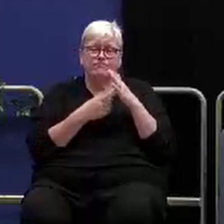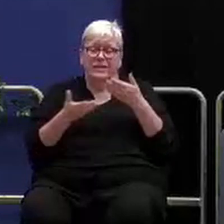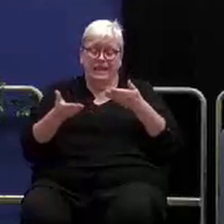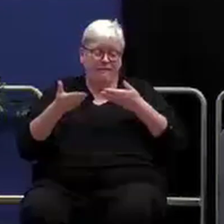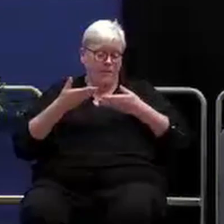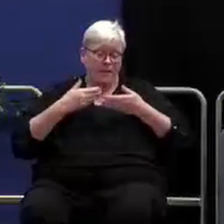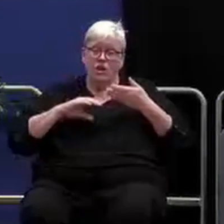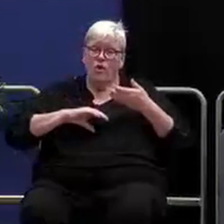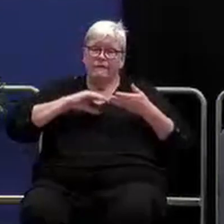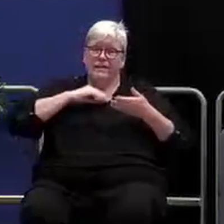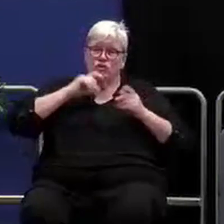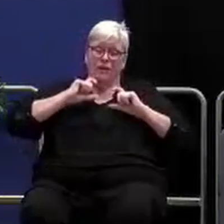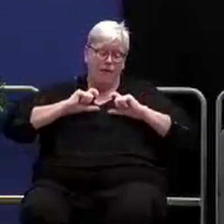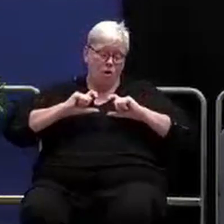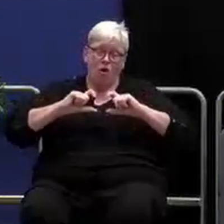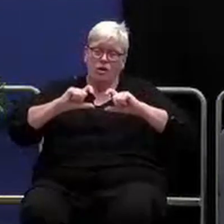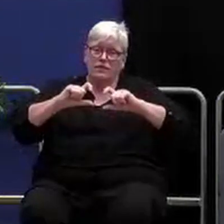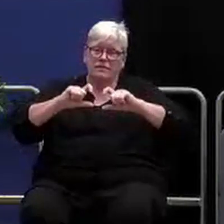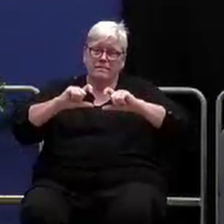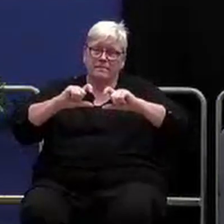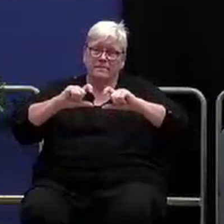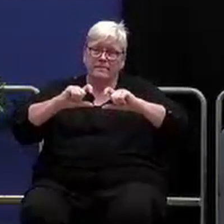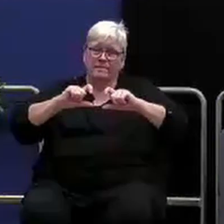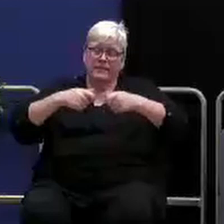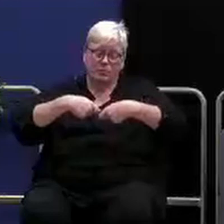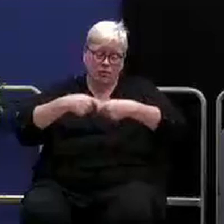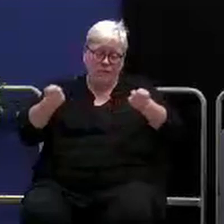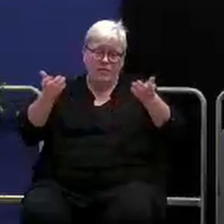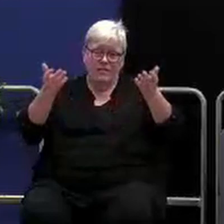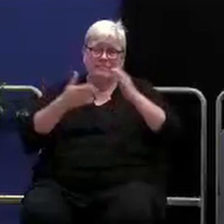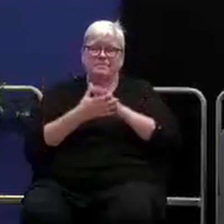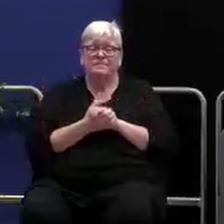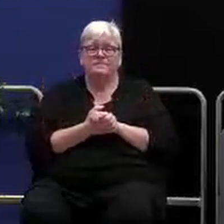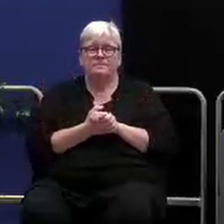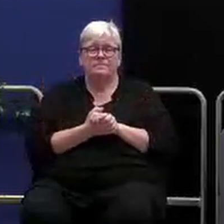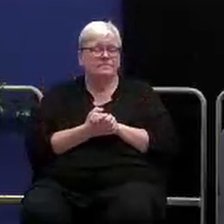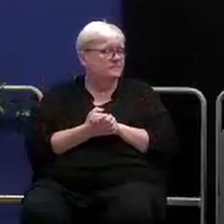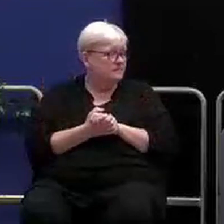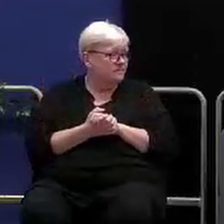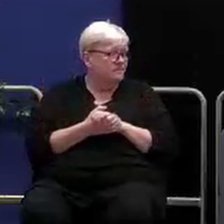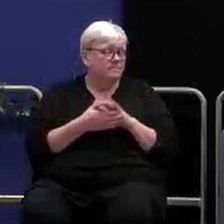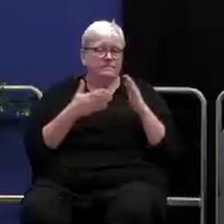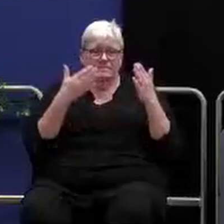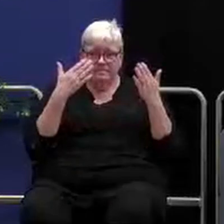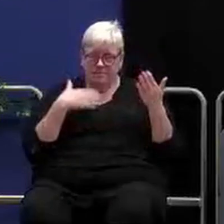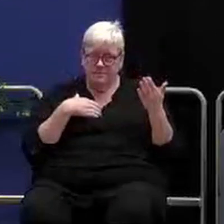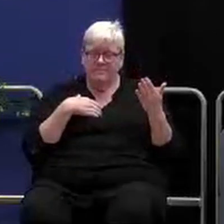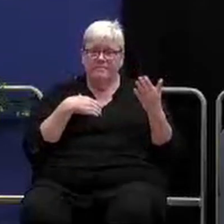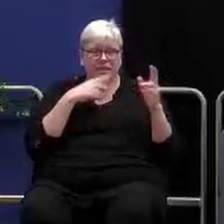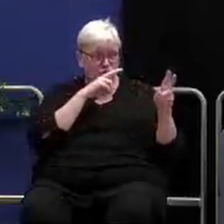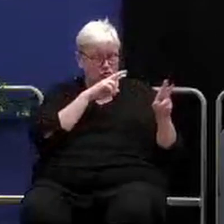to carry on and put it out there. That sounds fab. On which note, please do look up